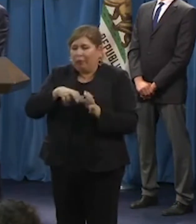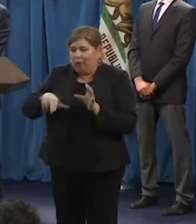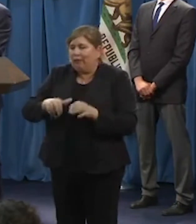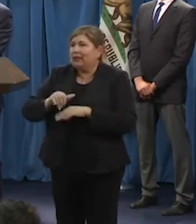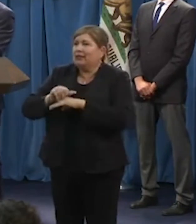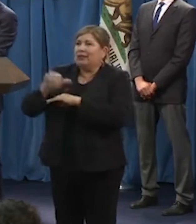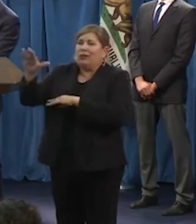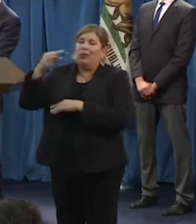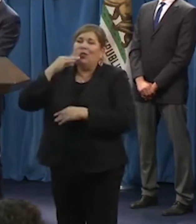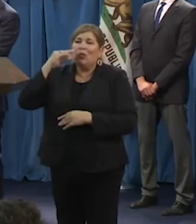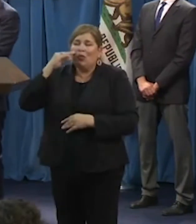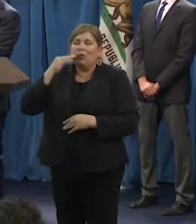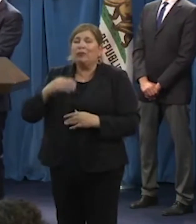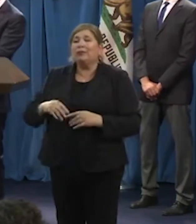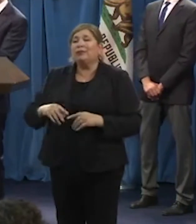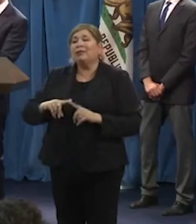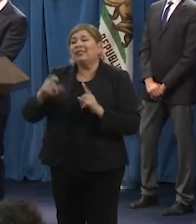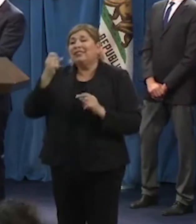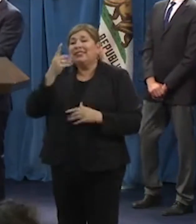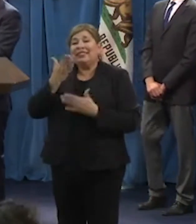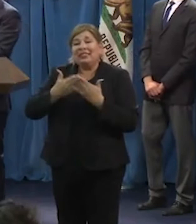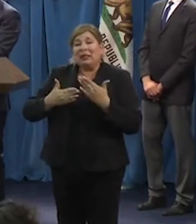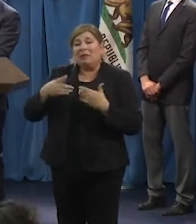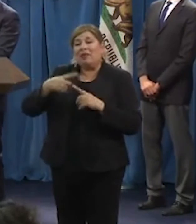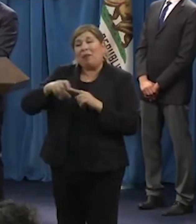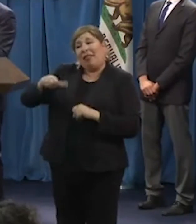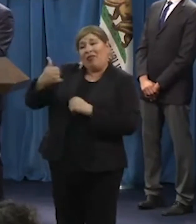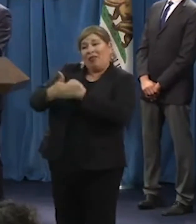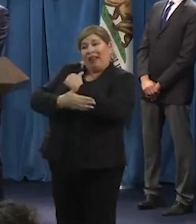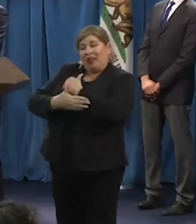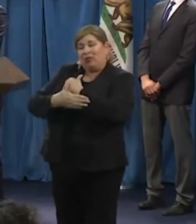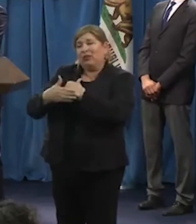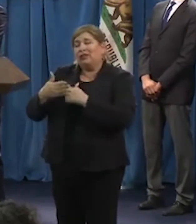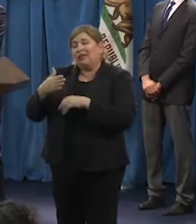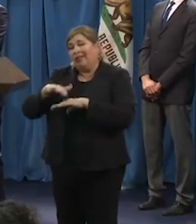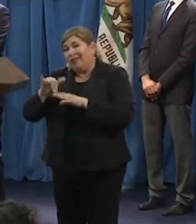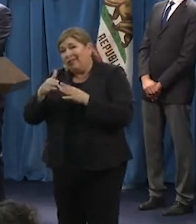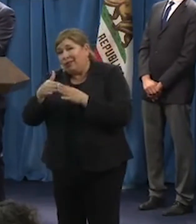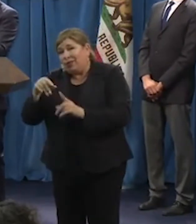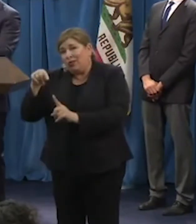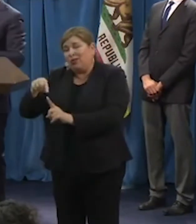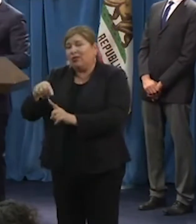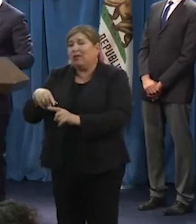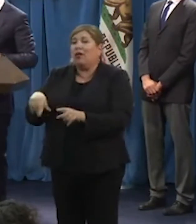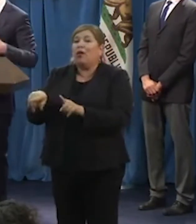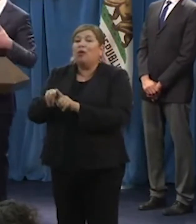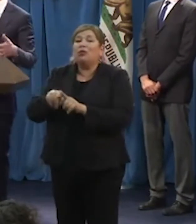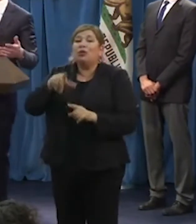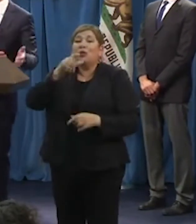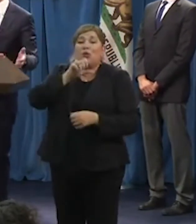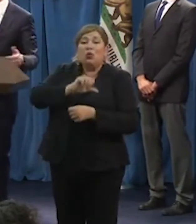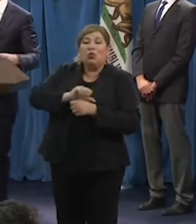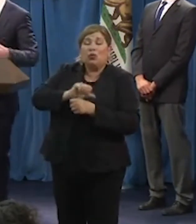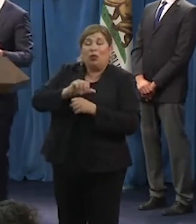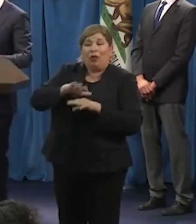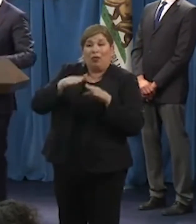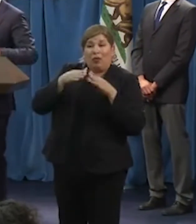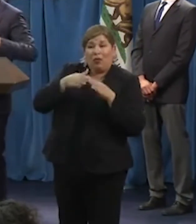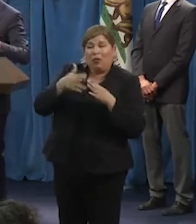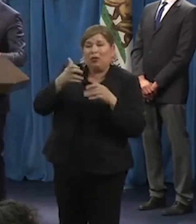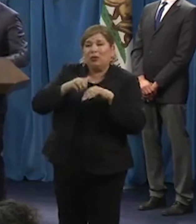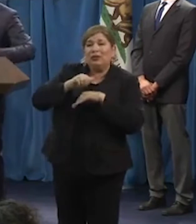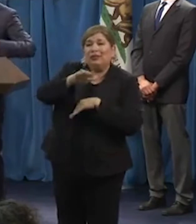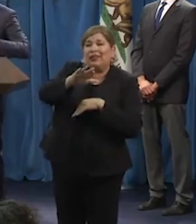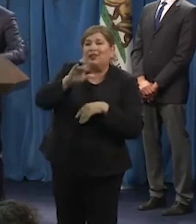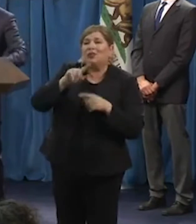But because there are a few foreigners and are not on there, and because we are looking to get those crews back to their home countries like the